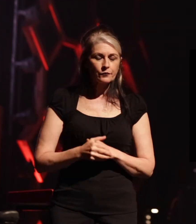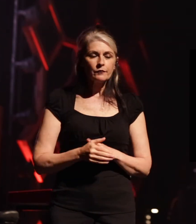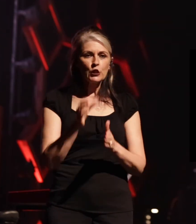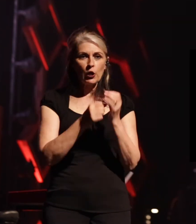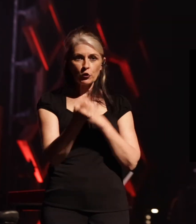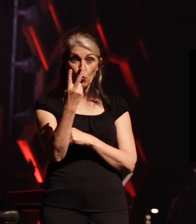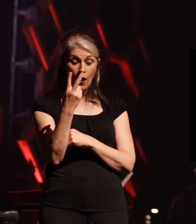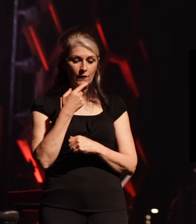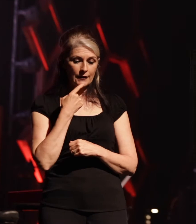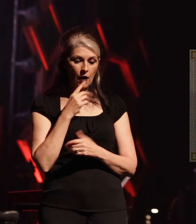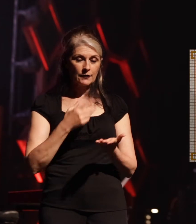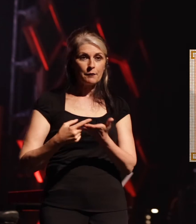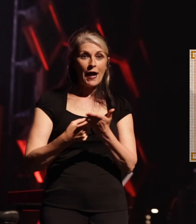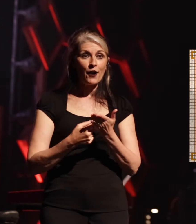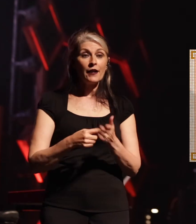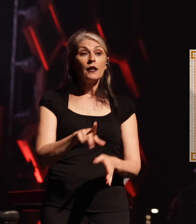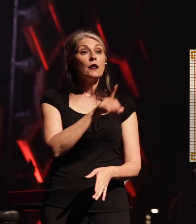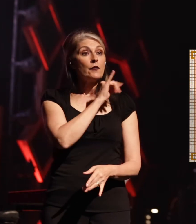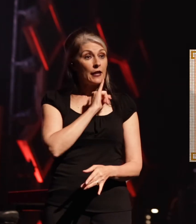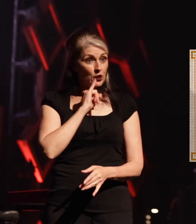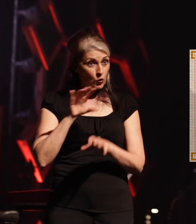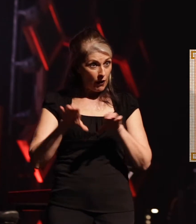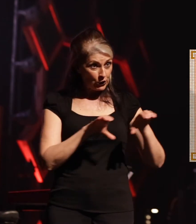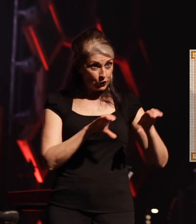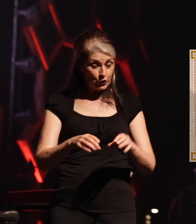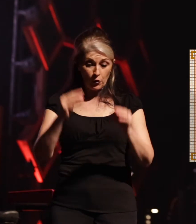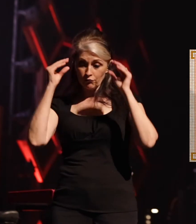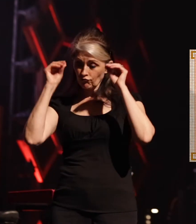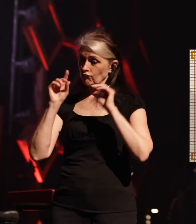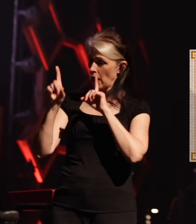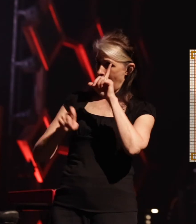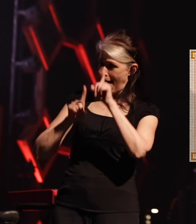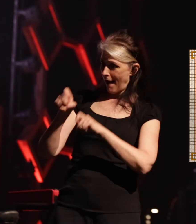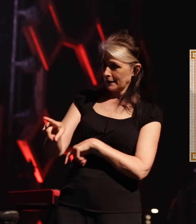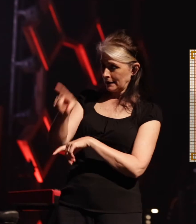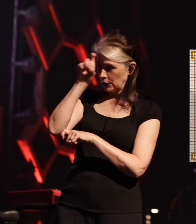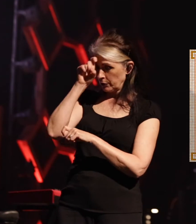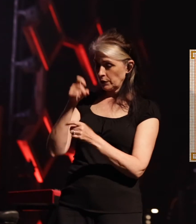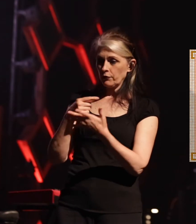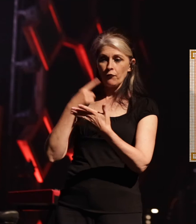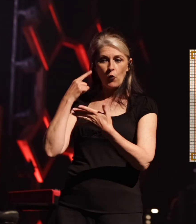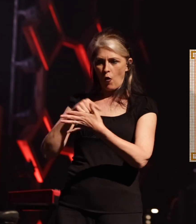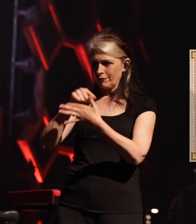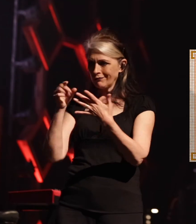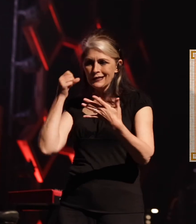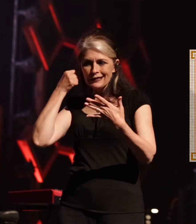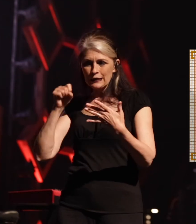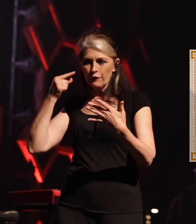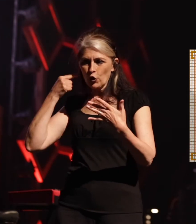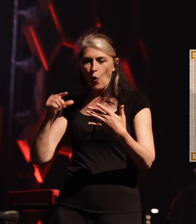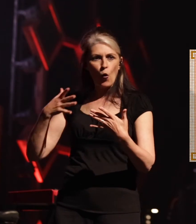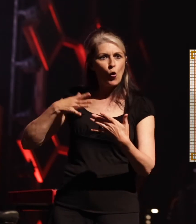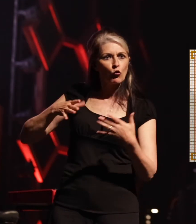says, the Israelites did as Moses instructed and asked the Egyptians for articles of silver and gold and for clothing. That's where the